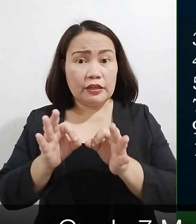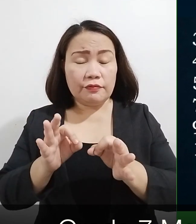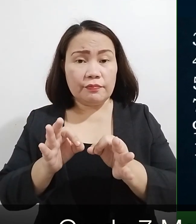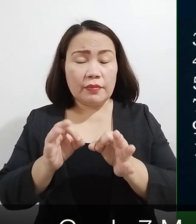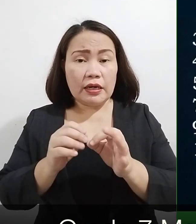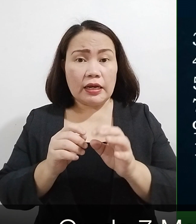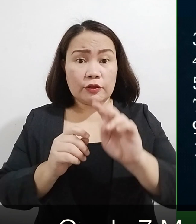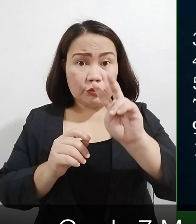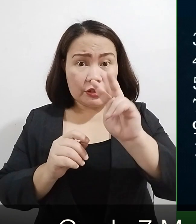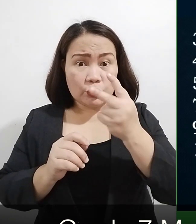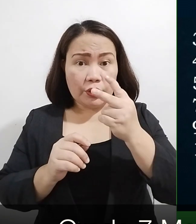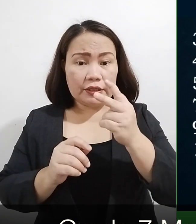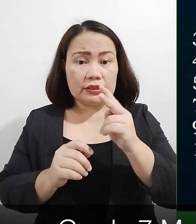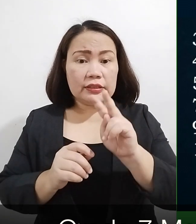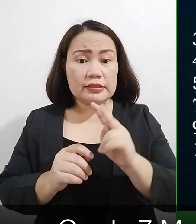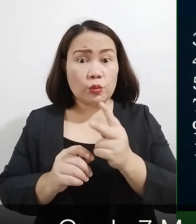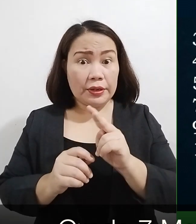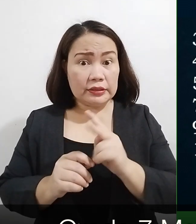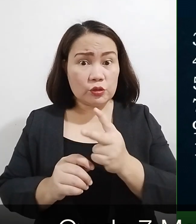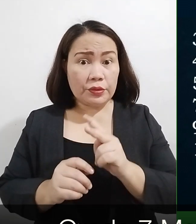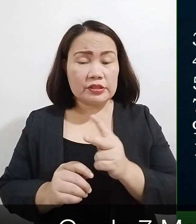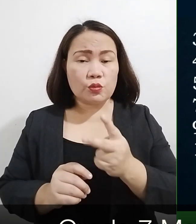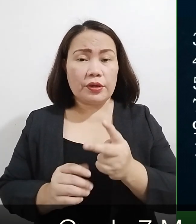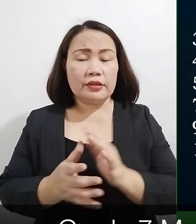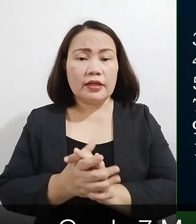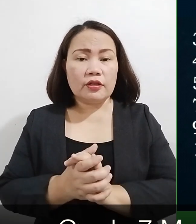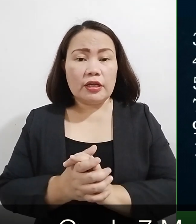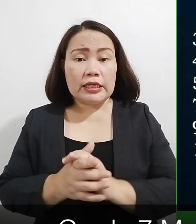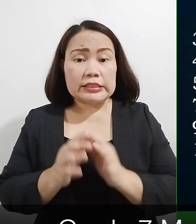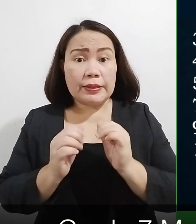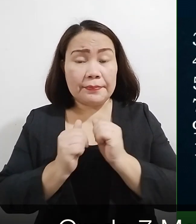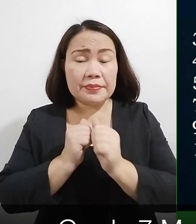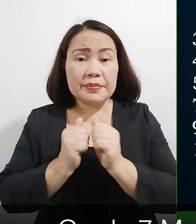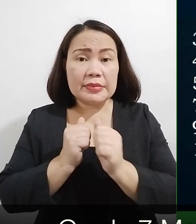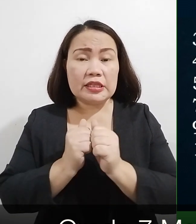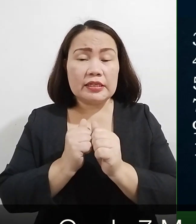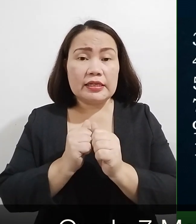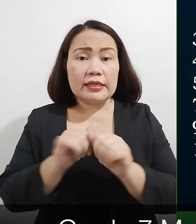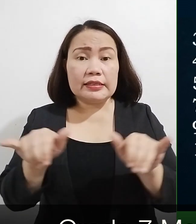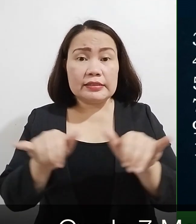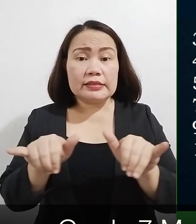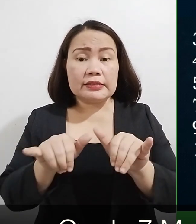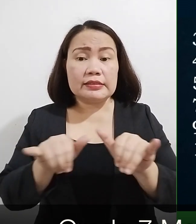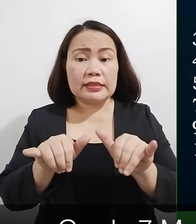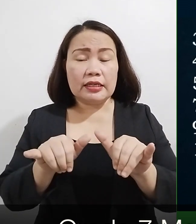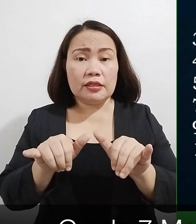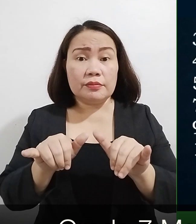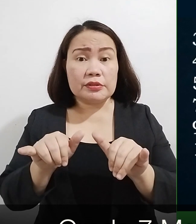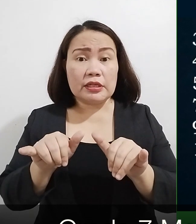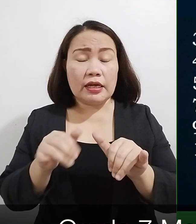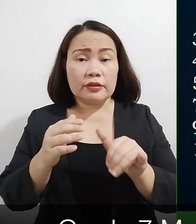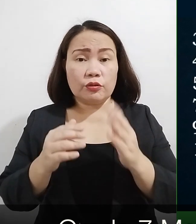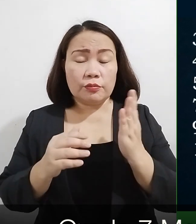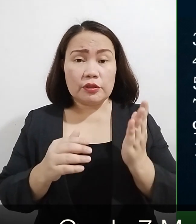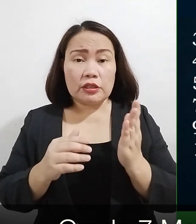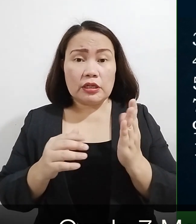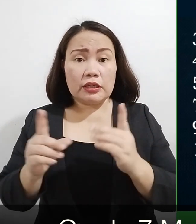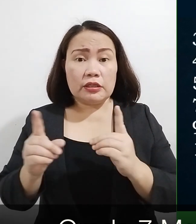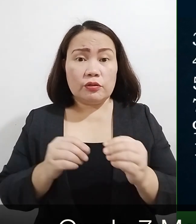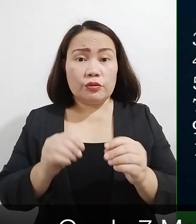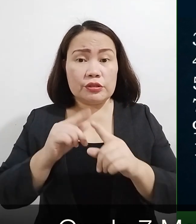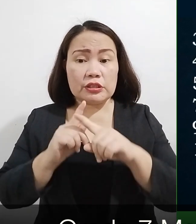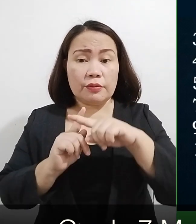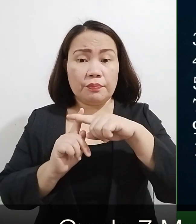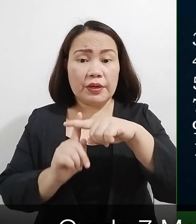be getting the square of these numbers, so ibig sabihin, just like what we did here, kagaya